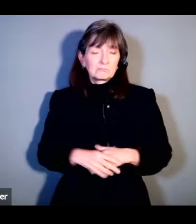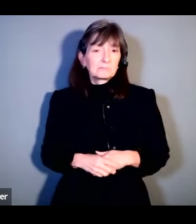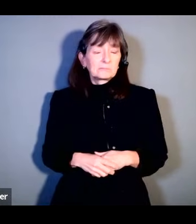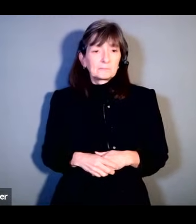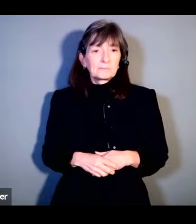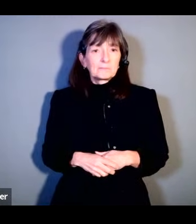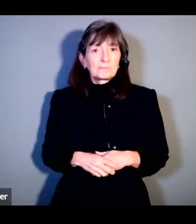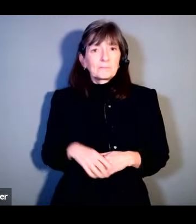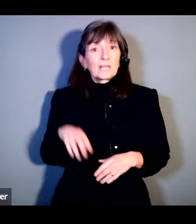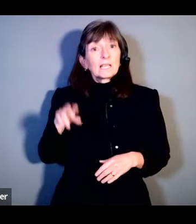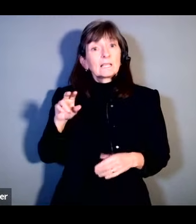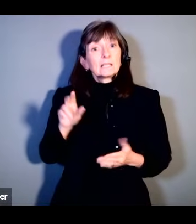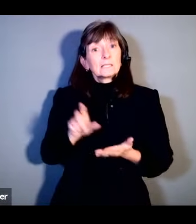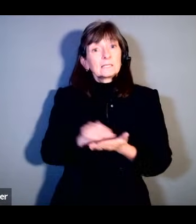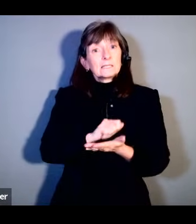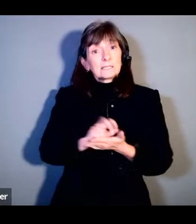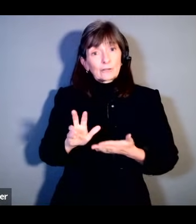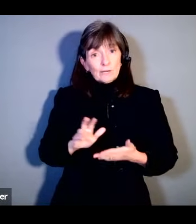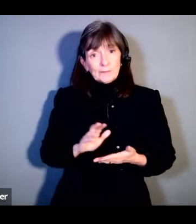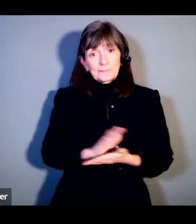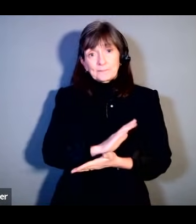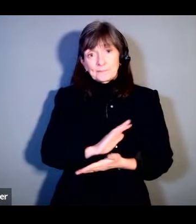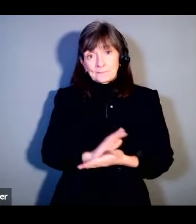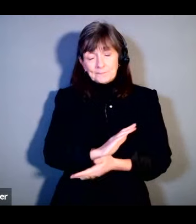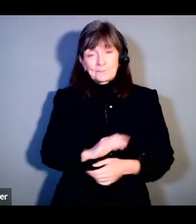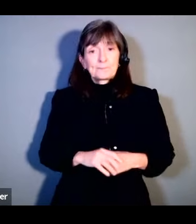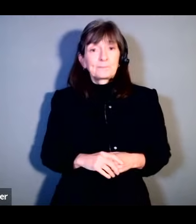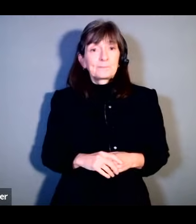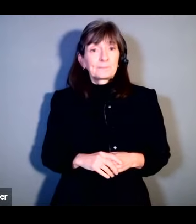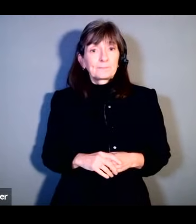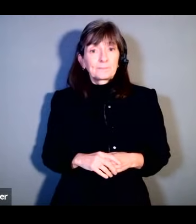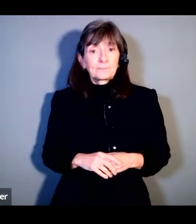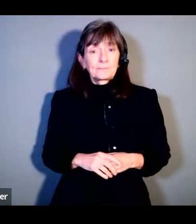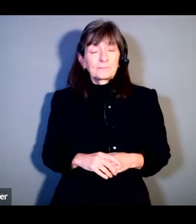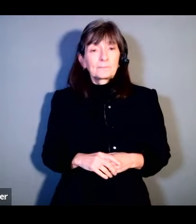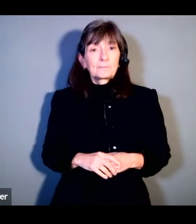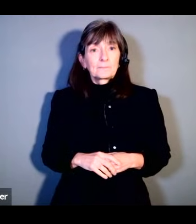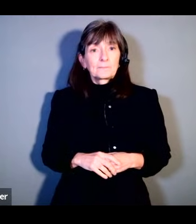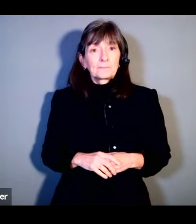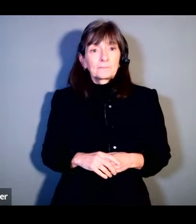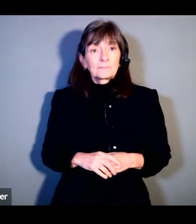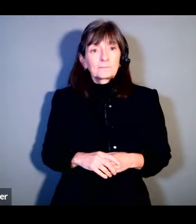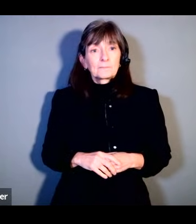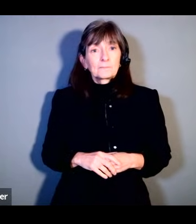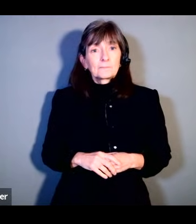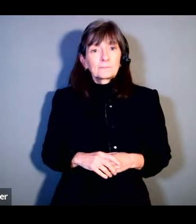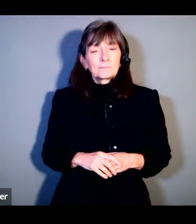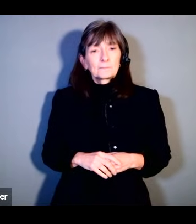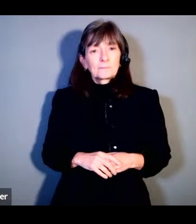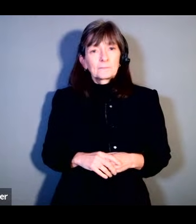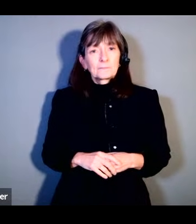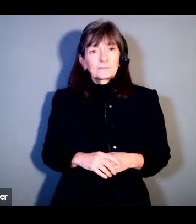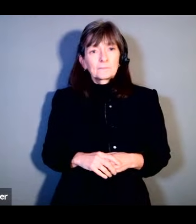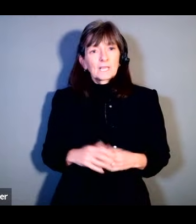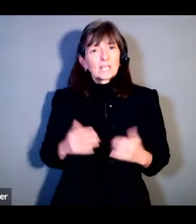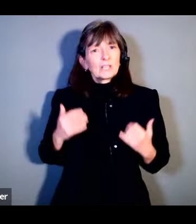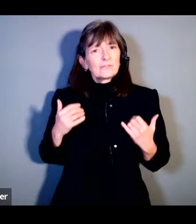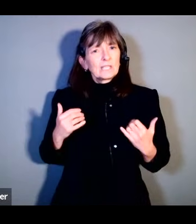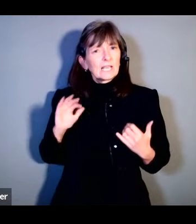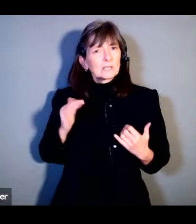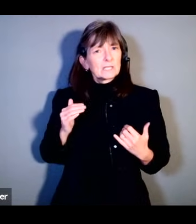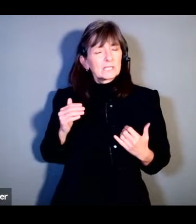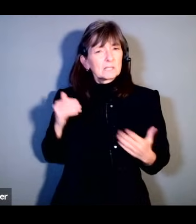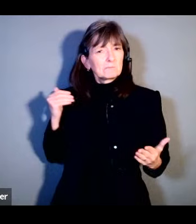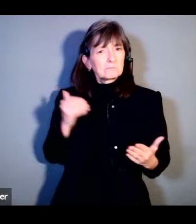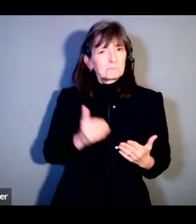Peter Jackson with the Telegram. Do you have a final question? Yeah, we seem to be approaching a similar timeline with children's vaccines as we did